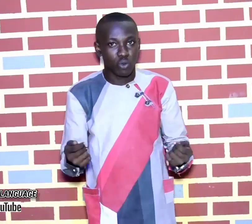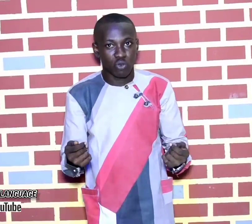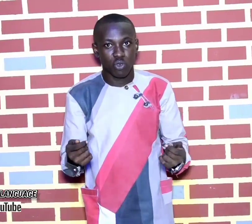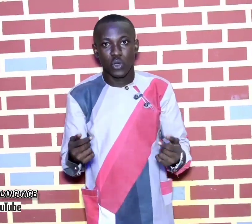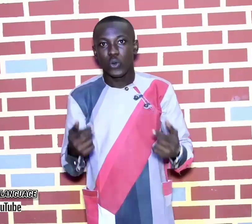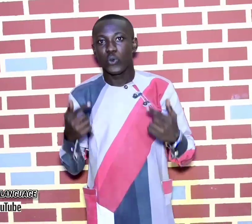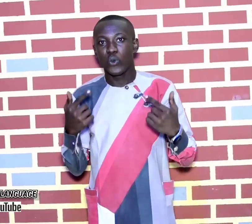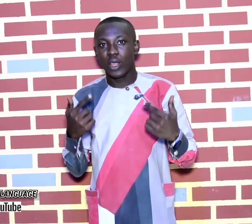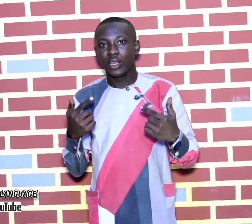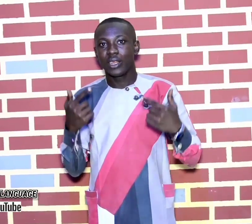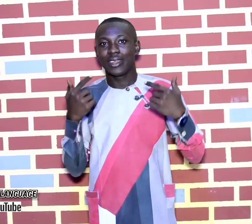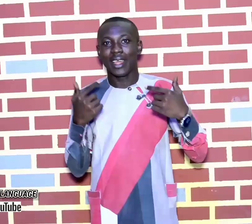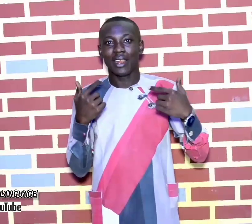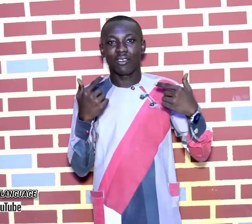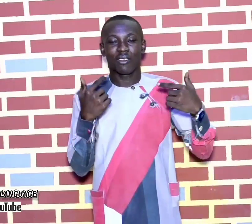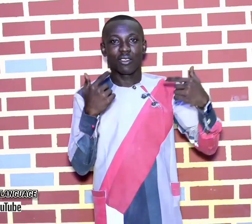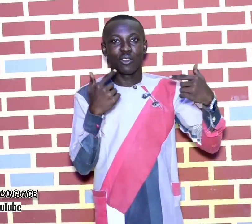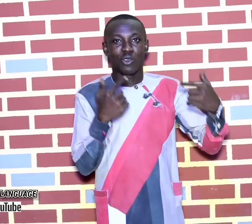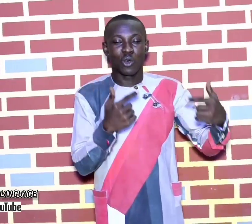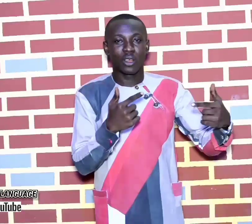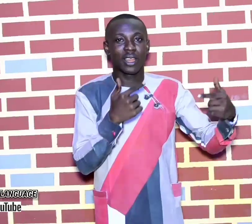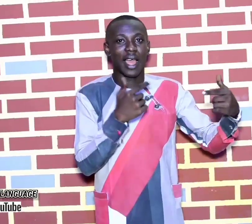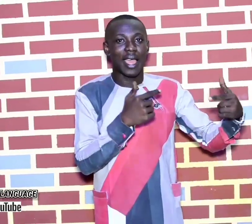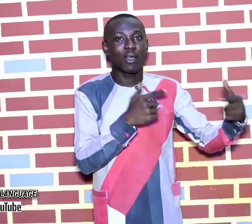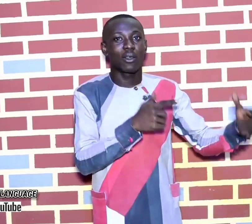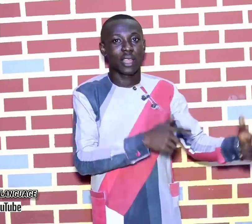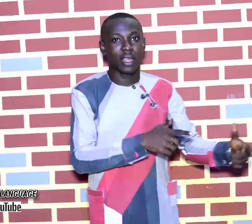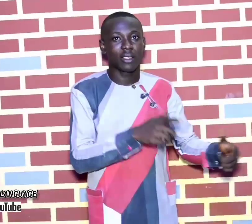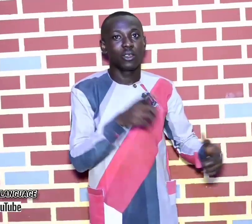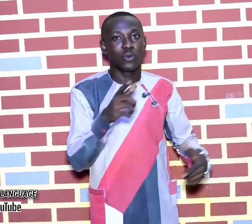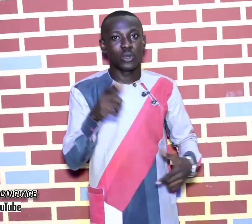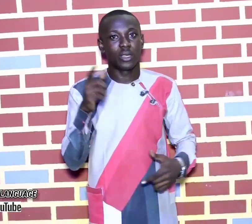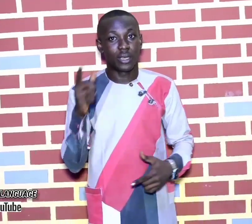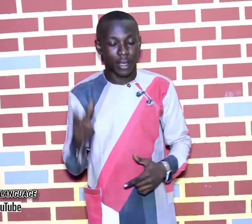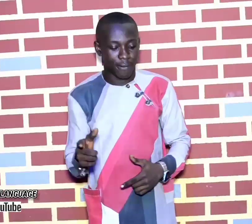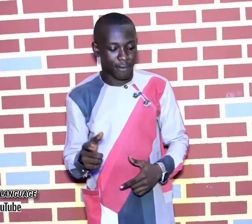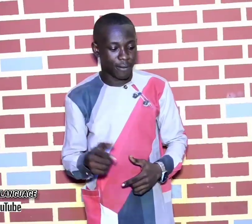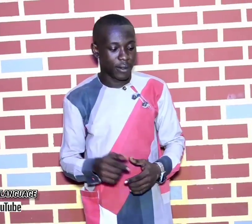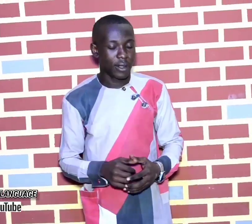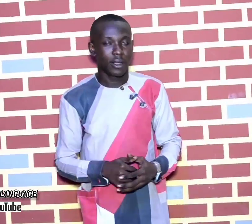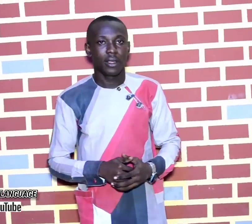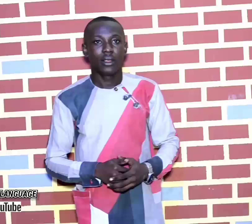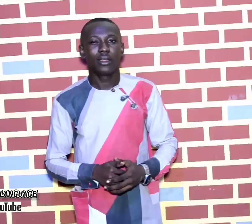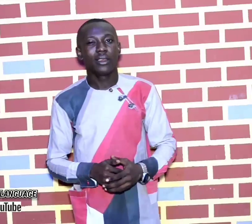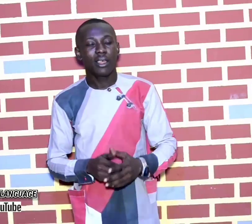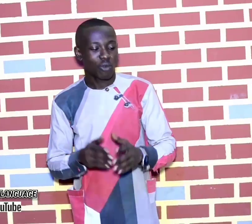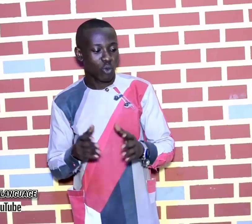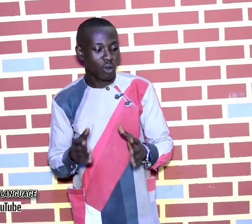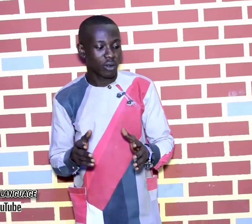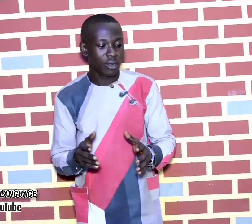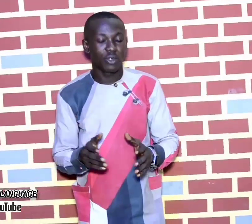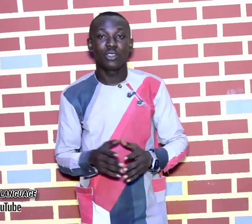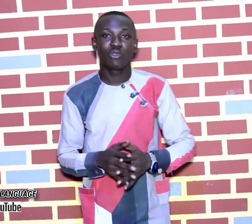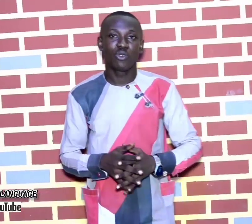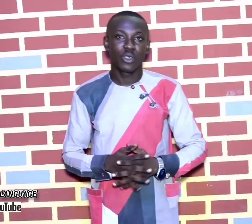used when there is non-eye contact with the deaf. The next one you need to know